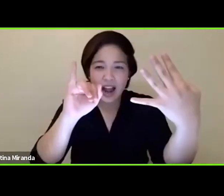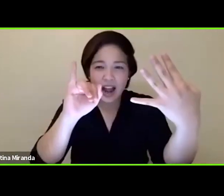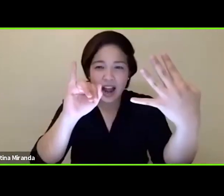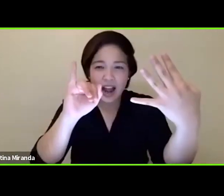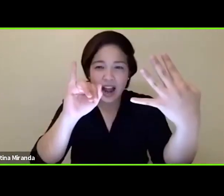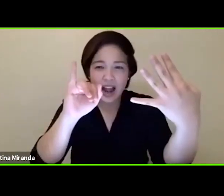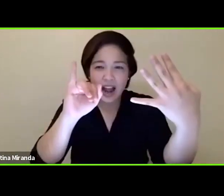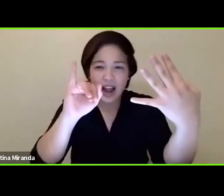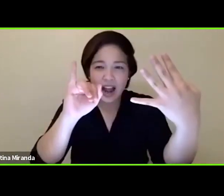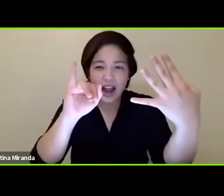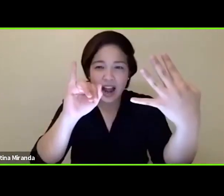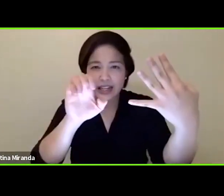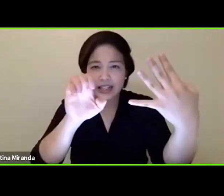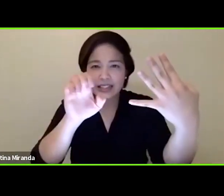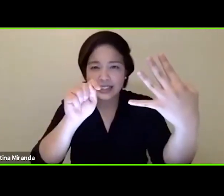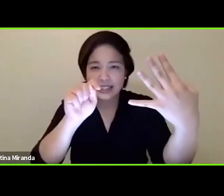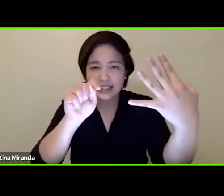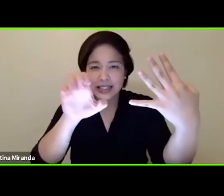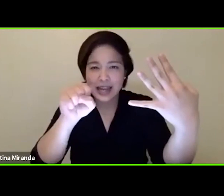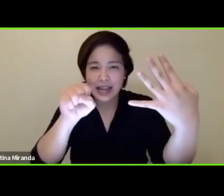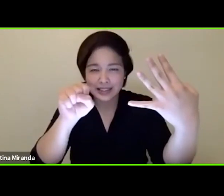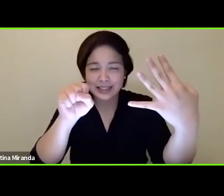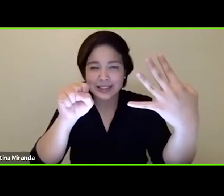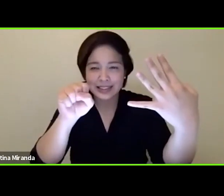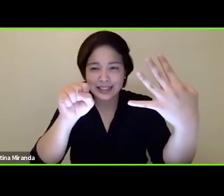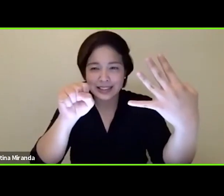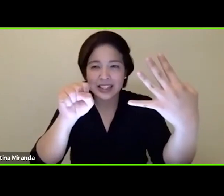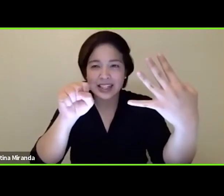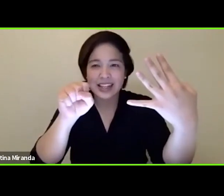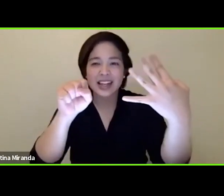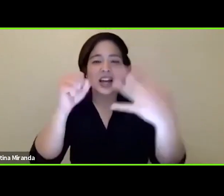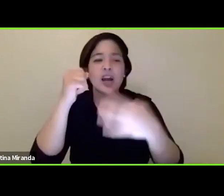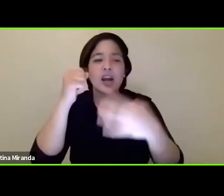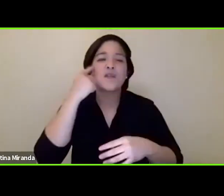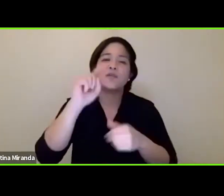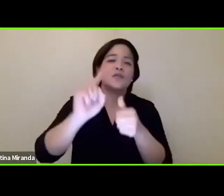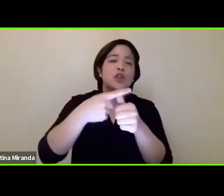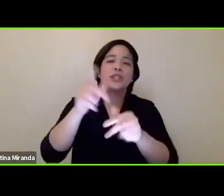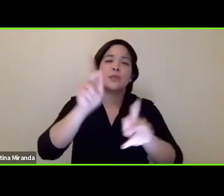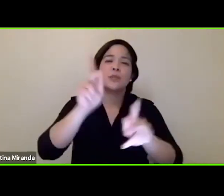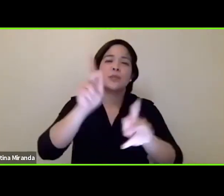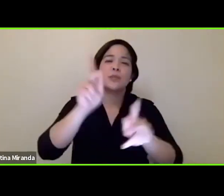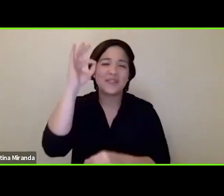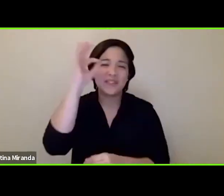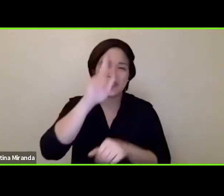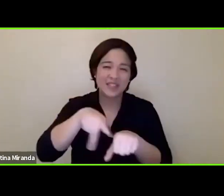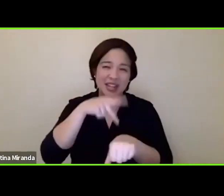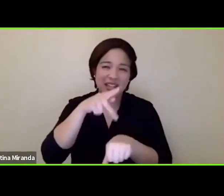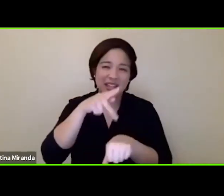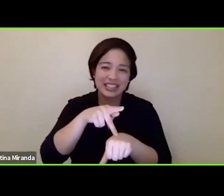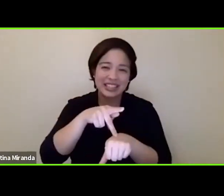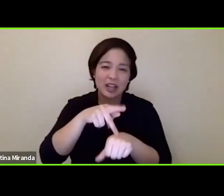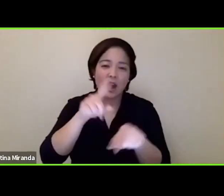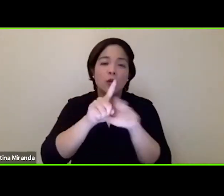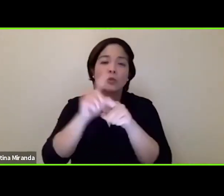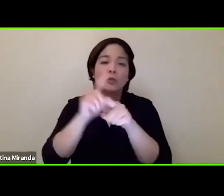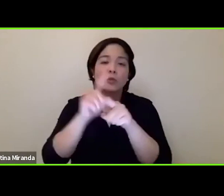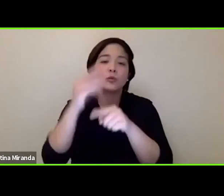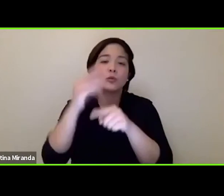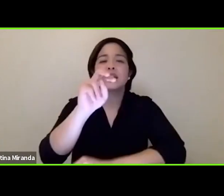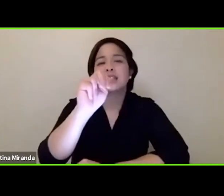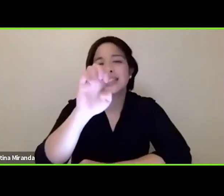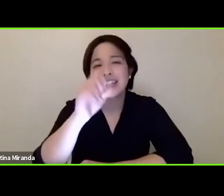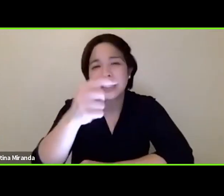Aetas, First People of the Philippines, also known as Negritos? You all are familiar with